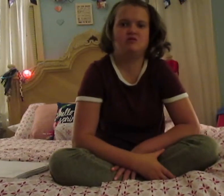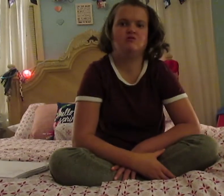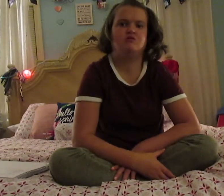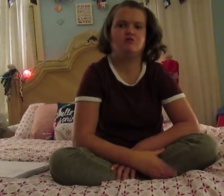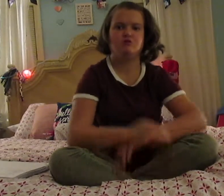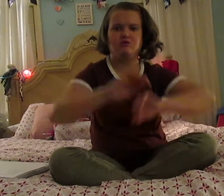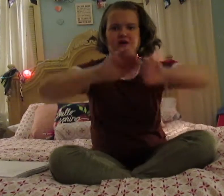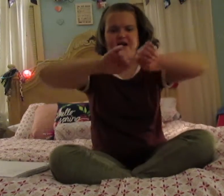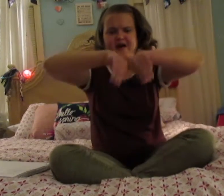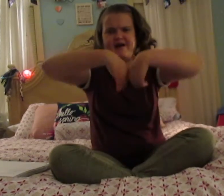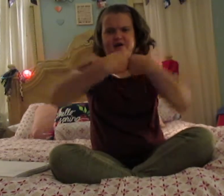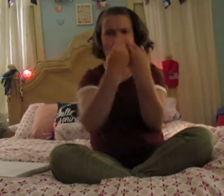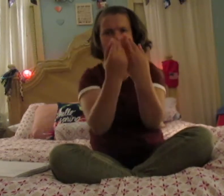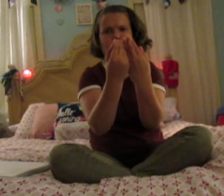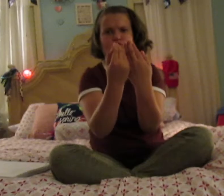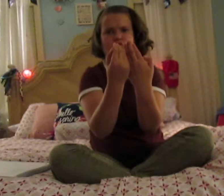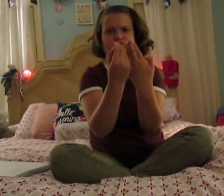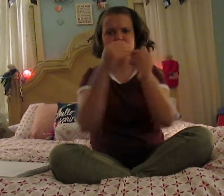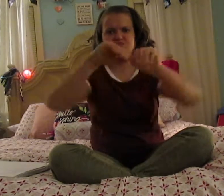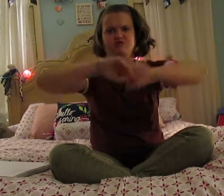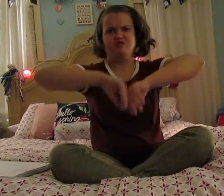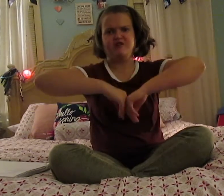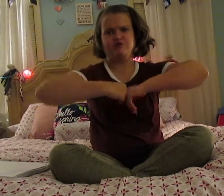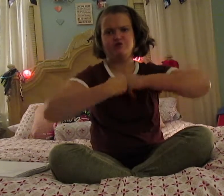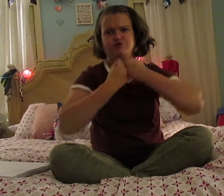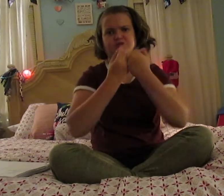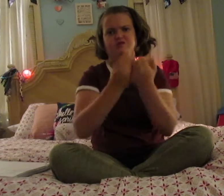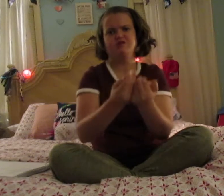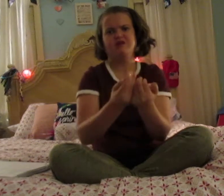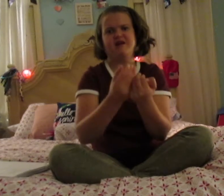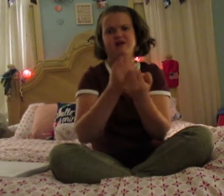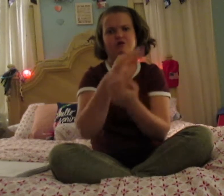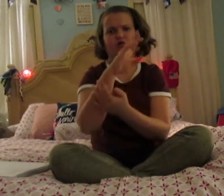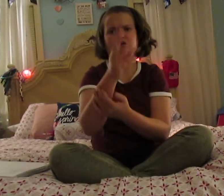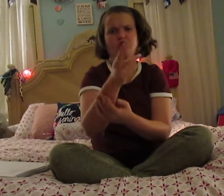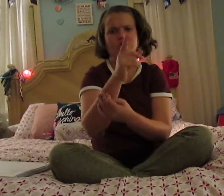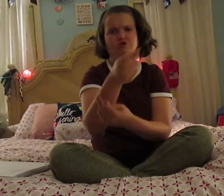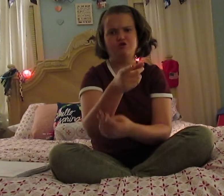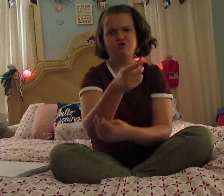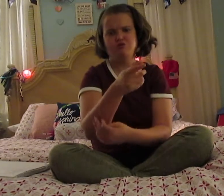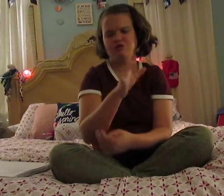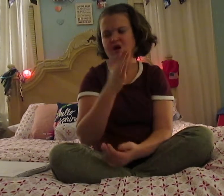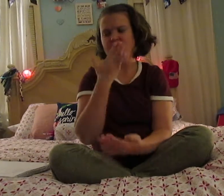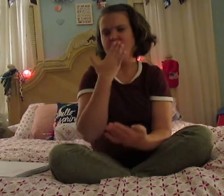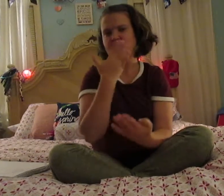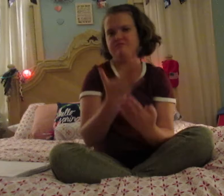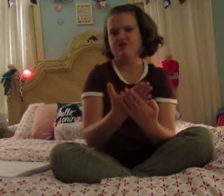So, how are you? Are you